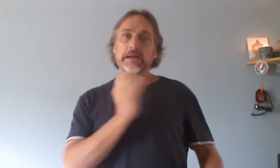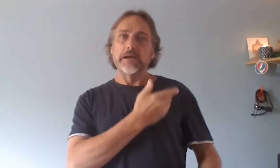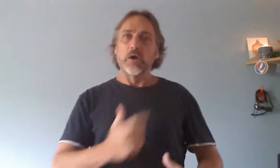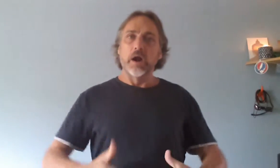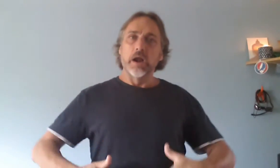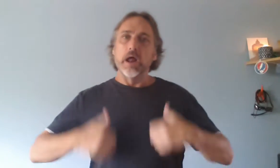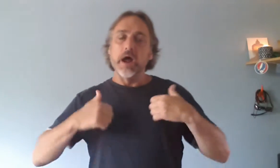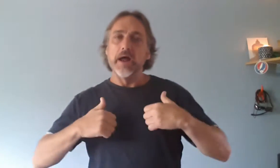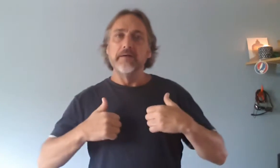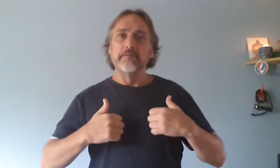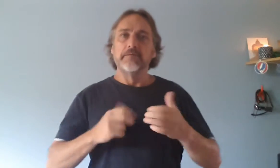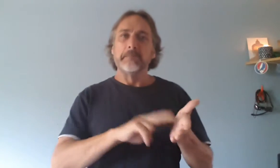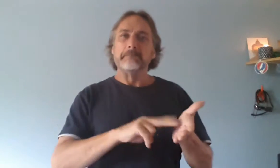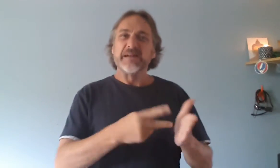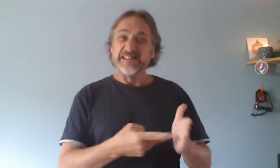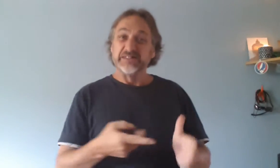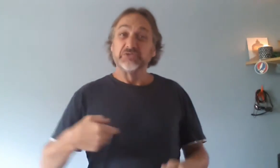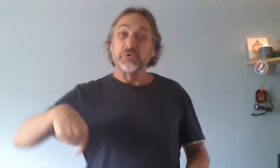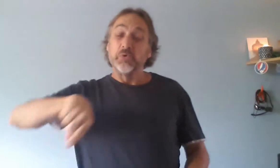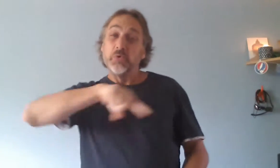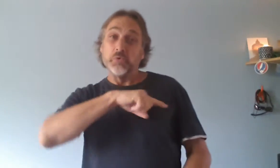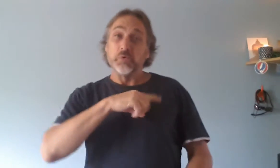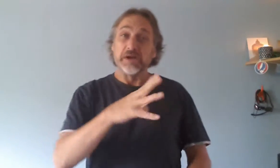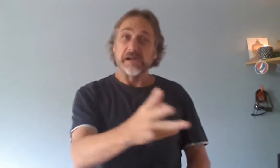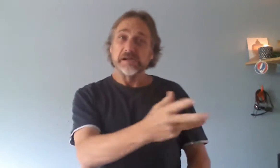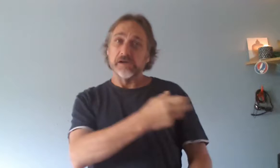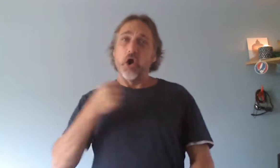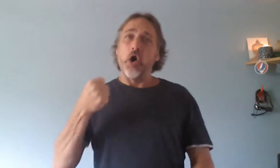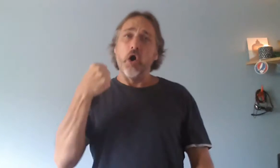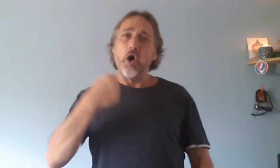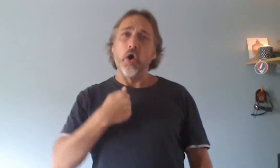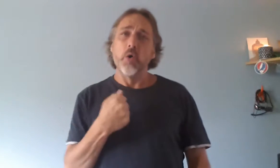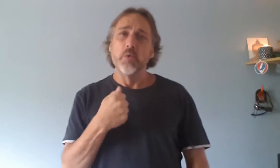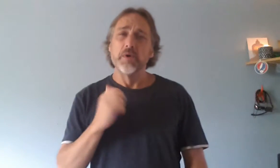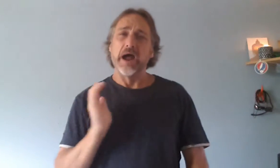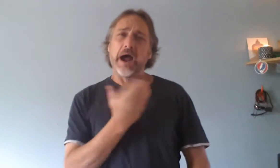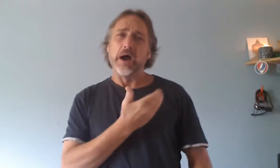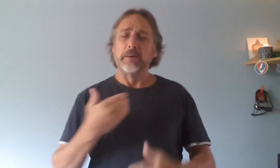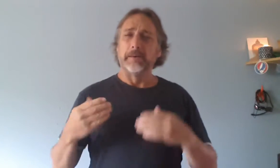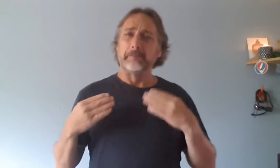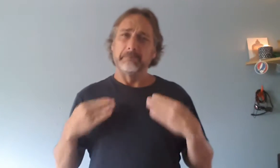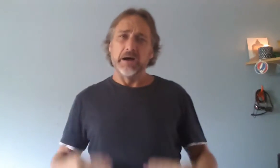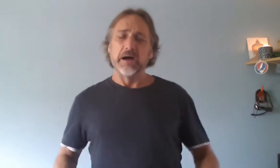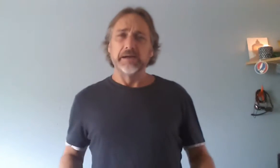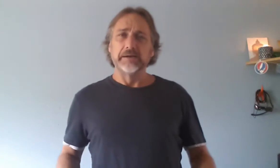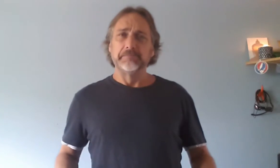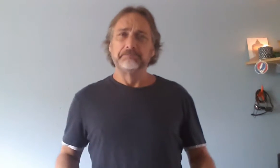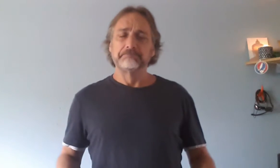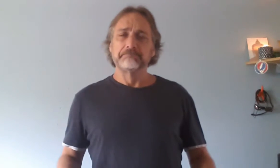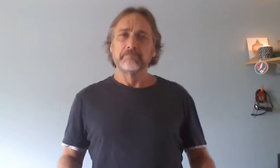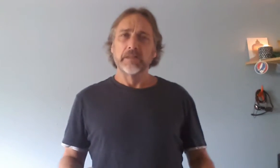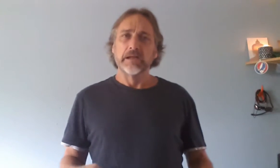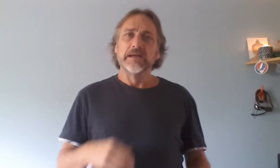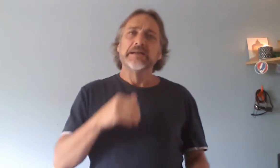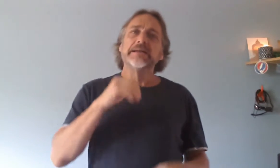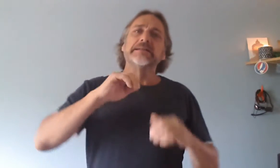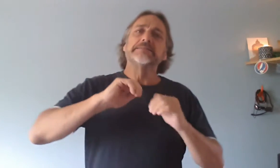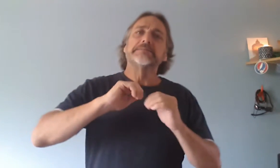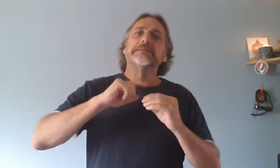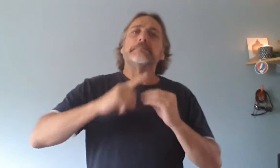technique, although there are many, many different ways to cultivate mindfulness. It's actually a way of being embodied, being in